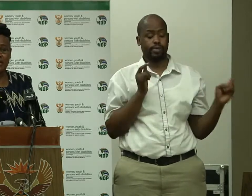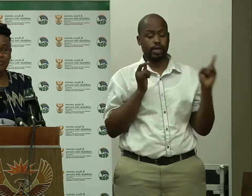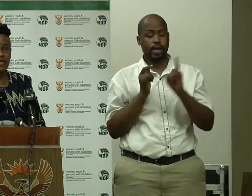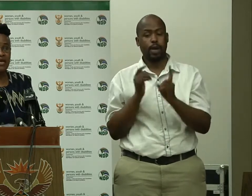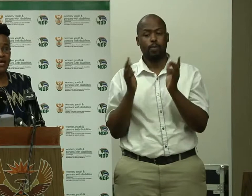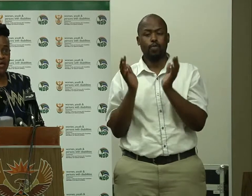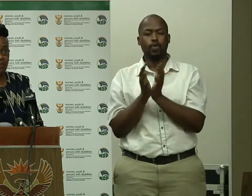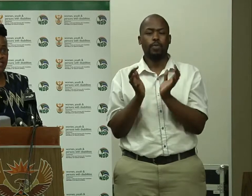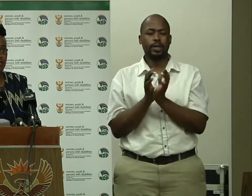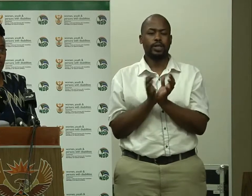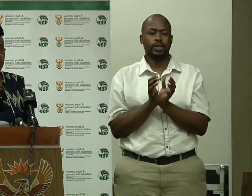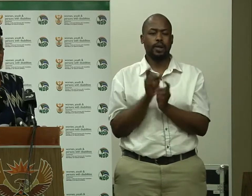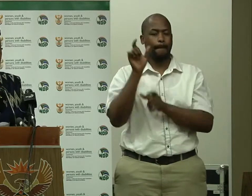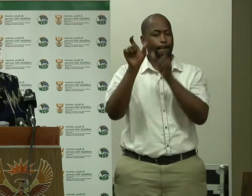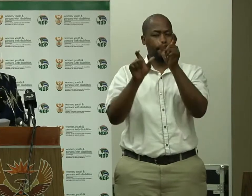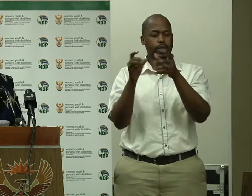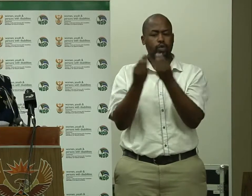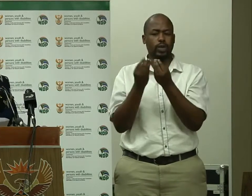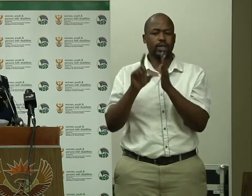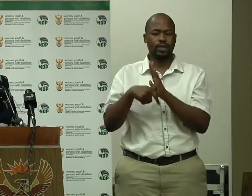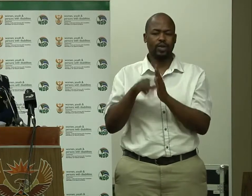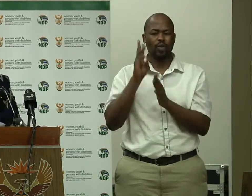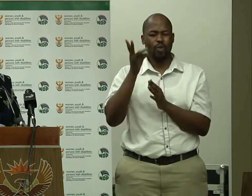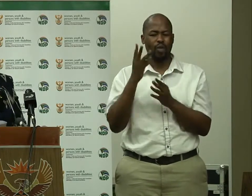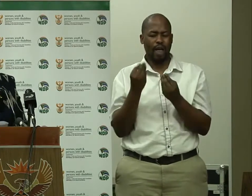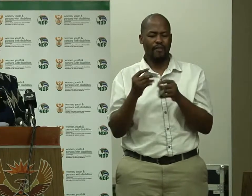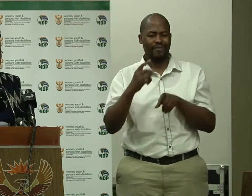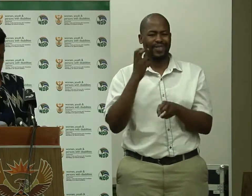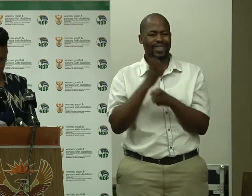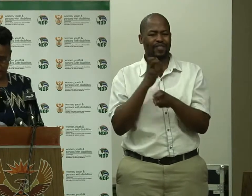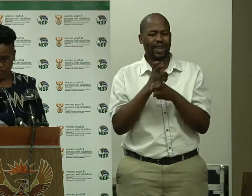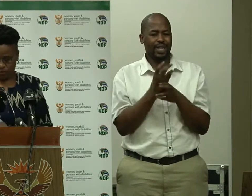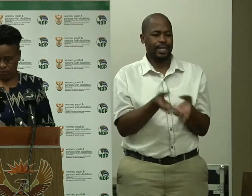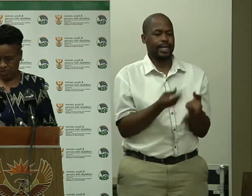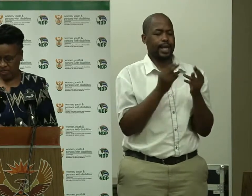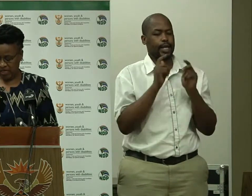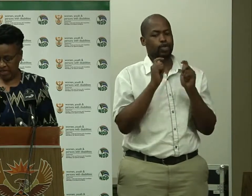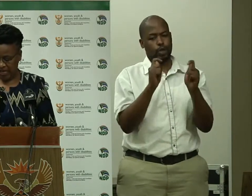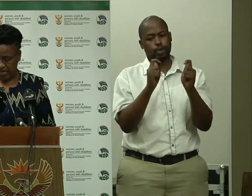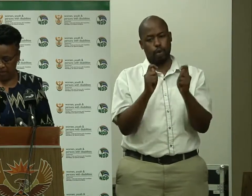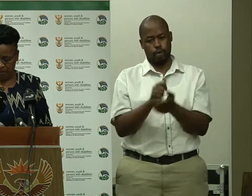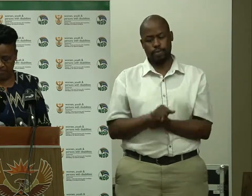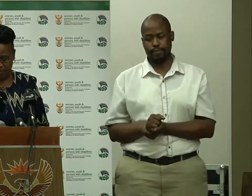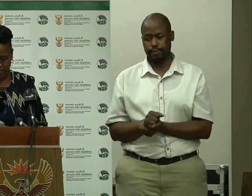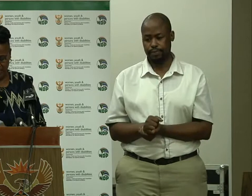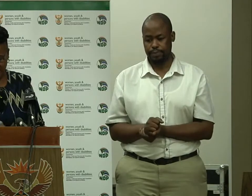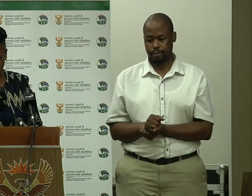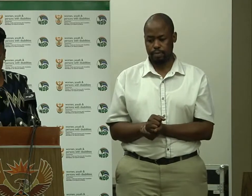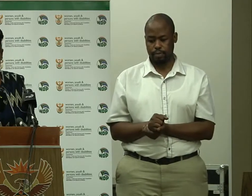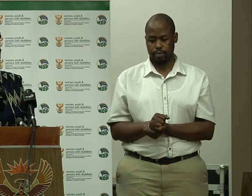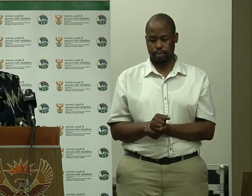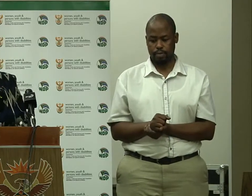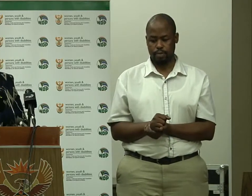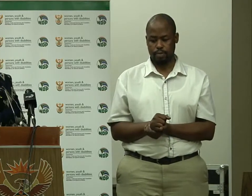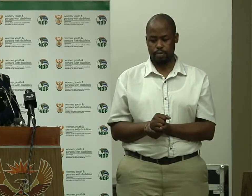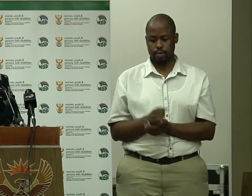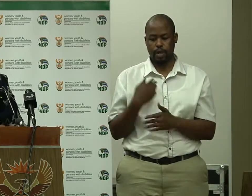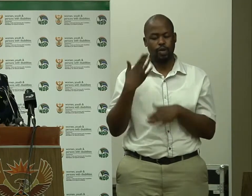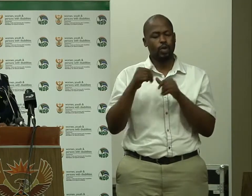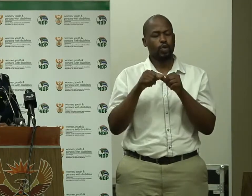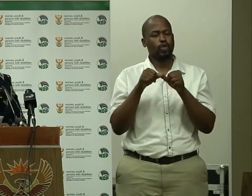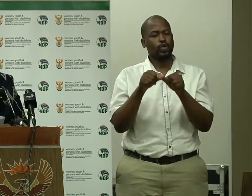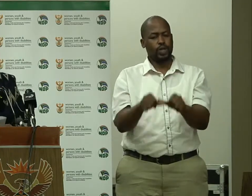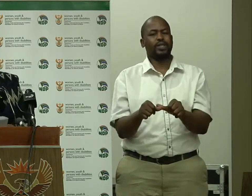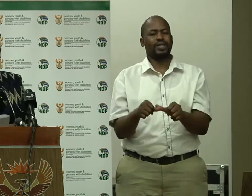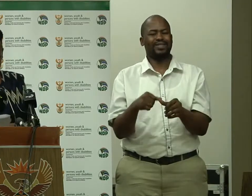meetings, sometimes persons with disabilities will struggle in terms of transport. Being subjected to continuous